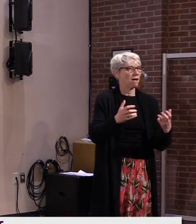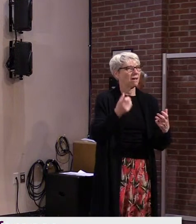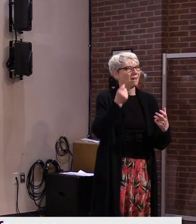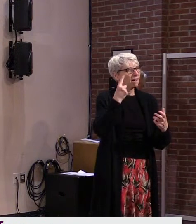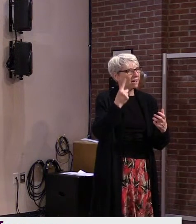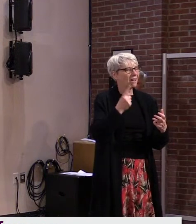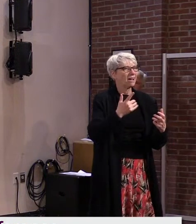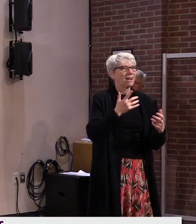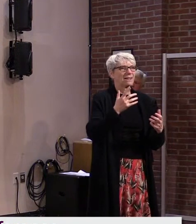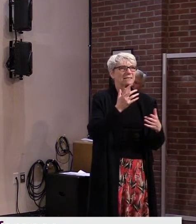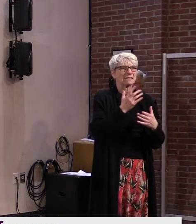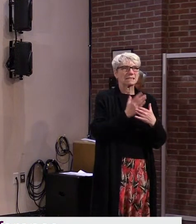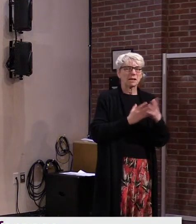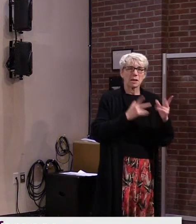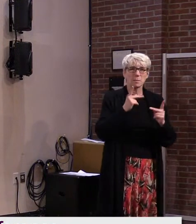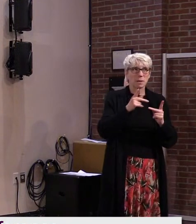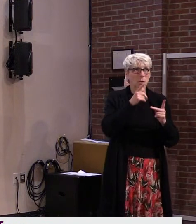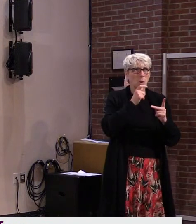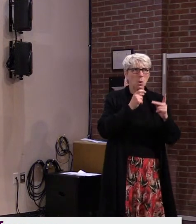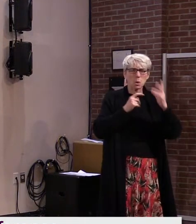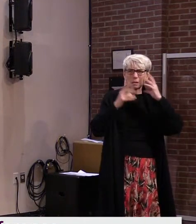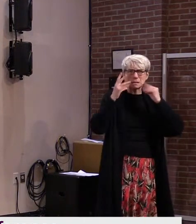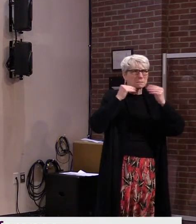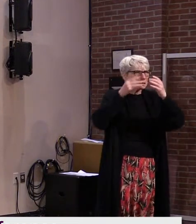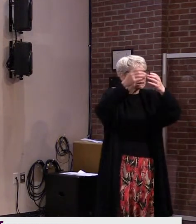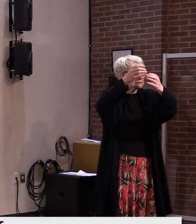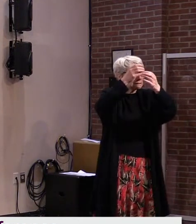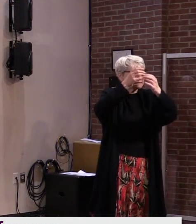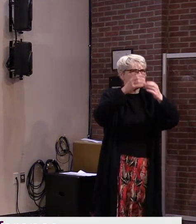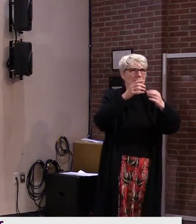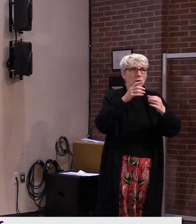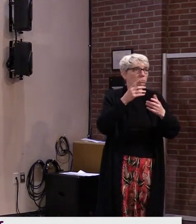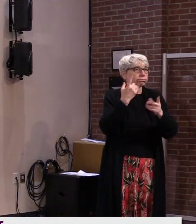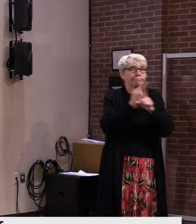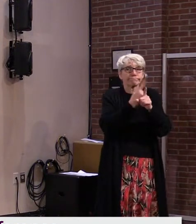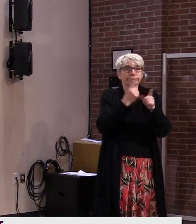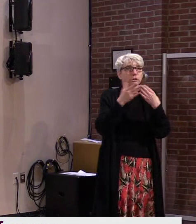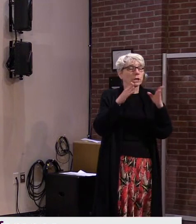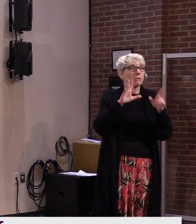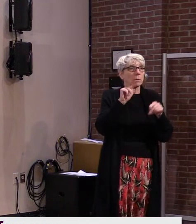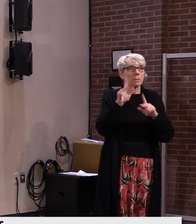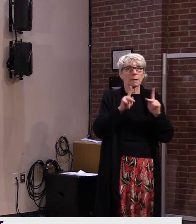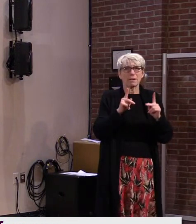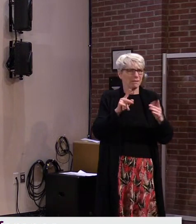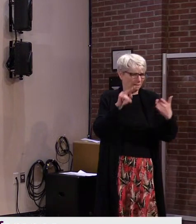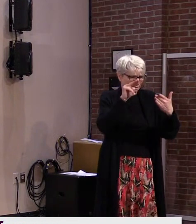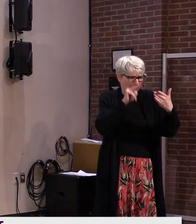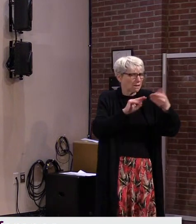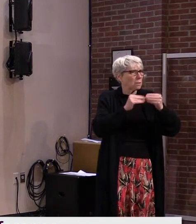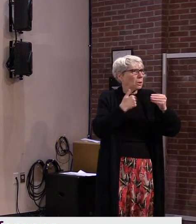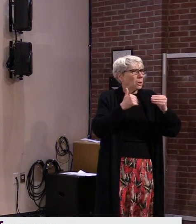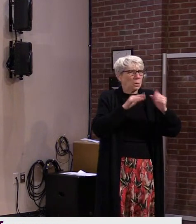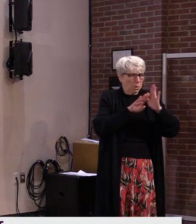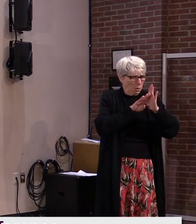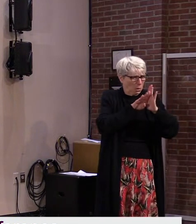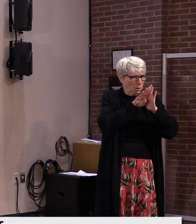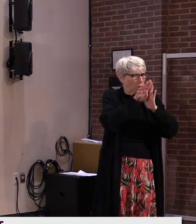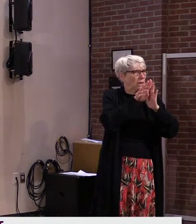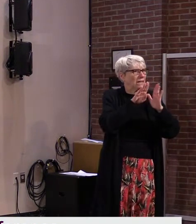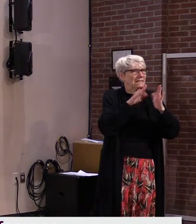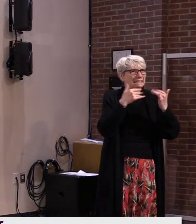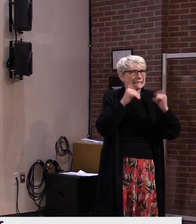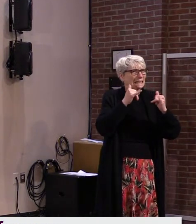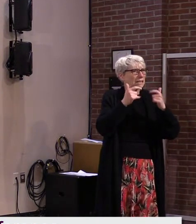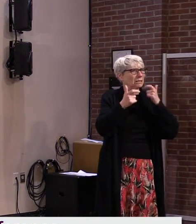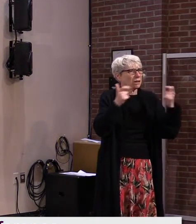concerned Vermonters who are looking at the numbers, and it still seems to be driving a lot of anxiety and a lot of frustration that there's